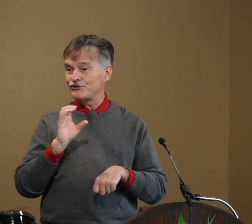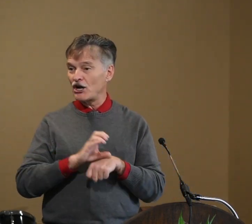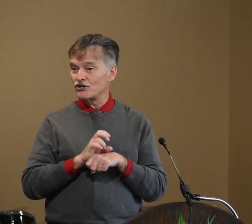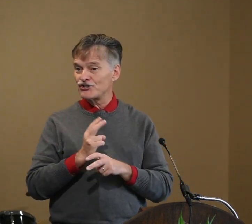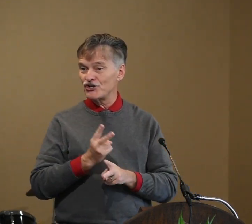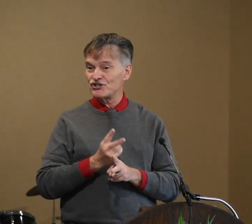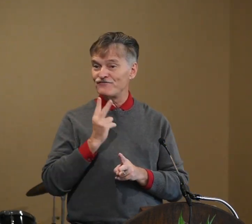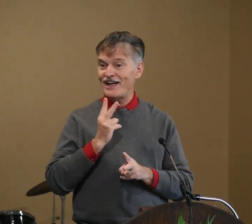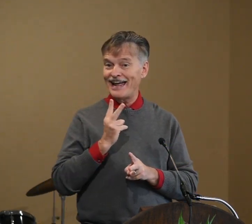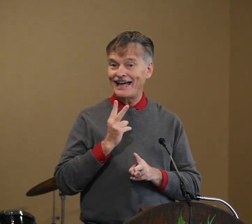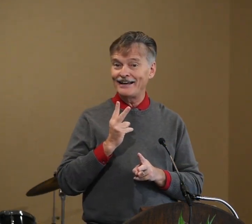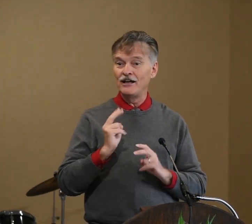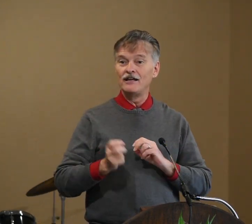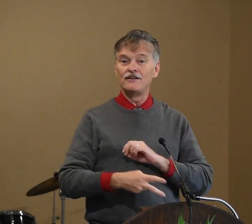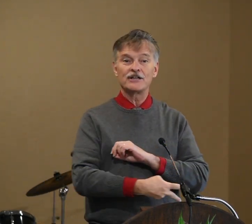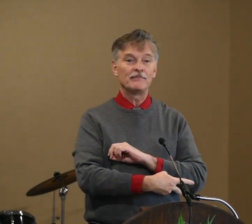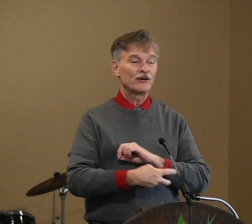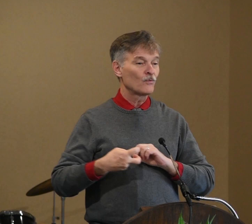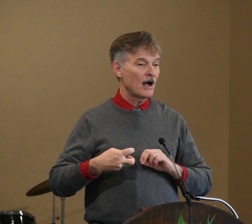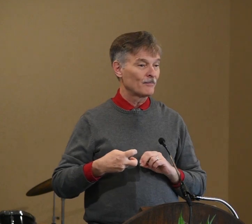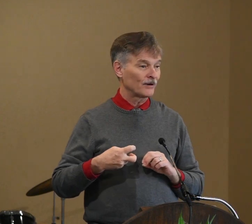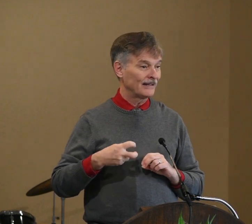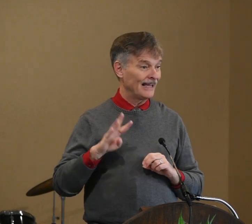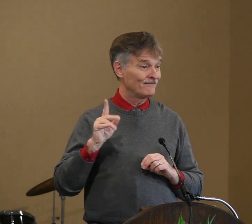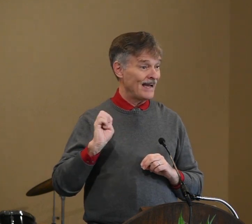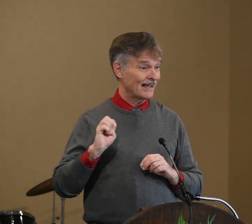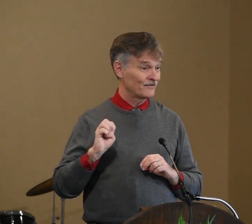our church van to commit a robbery in Vacaville.